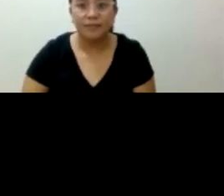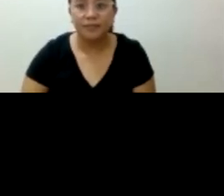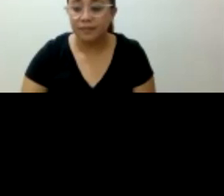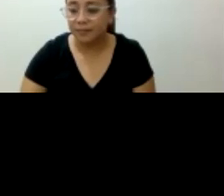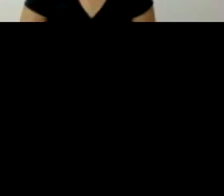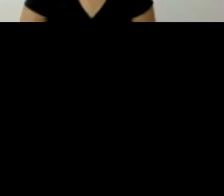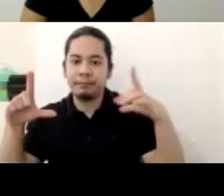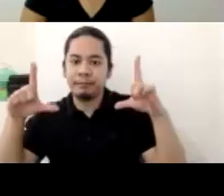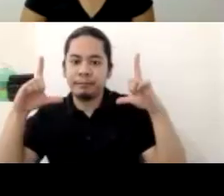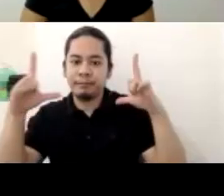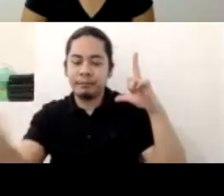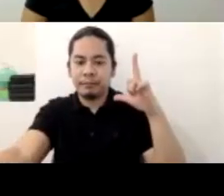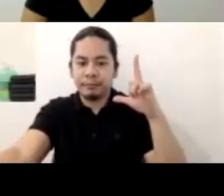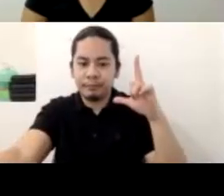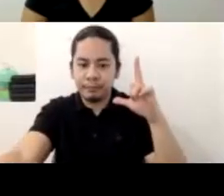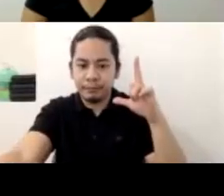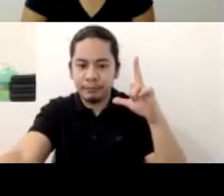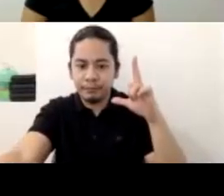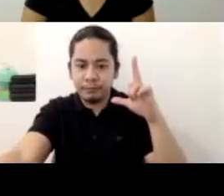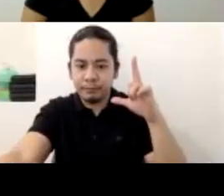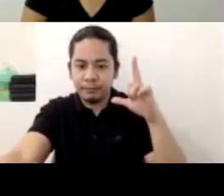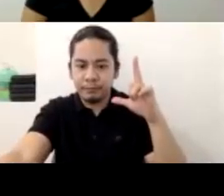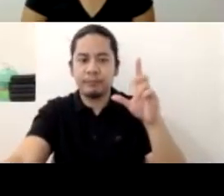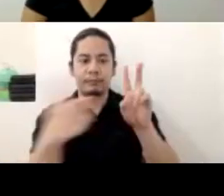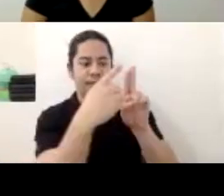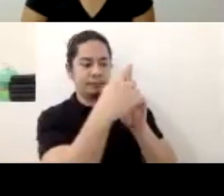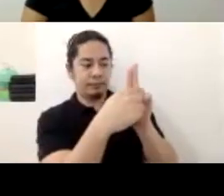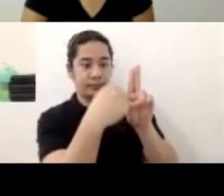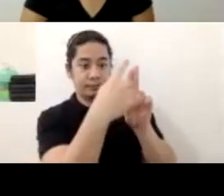and then because of the let me spotlight myself.